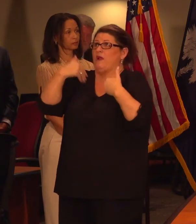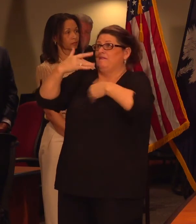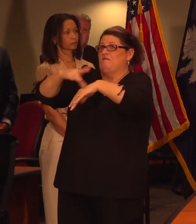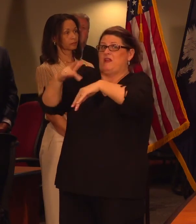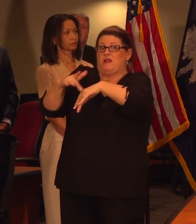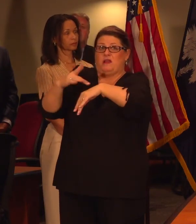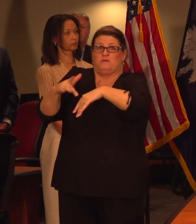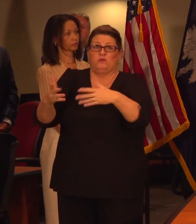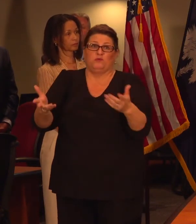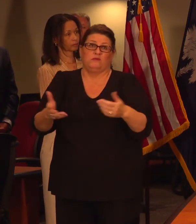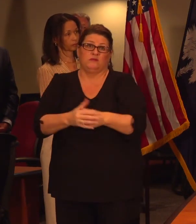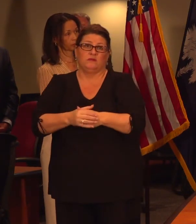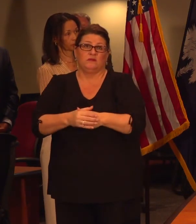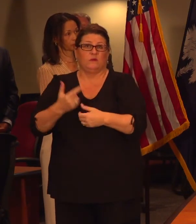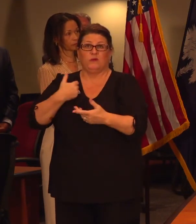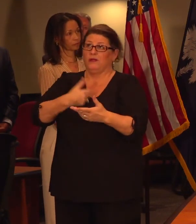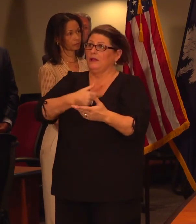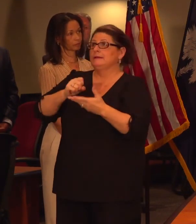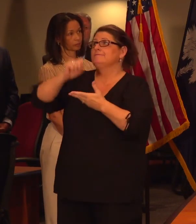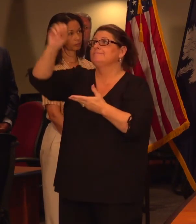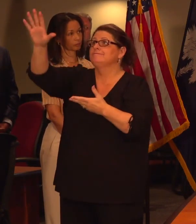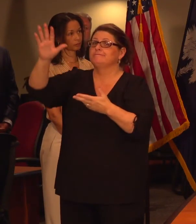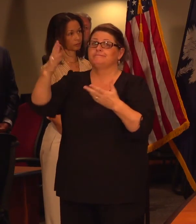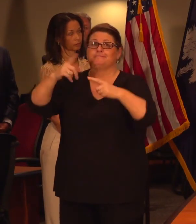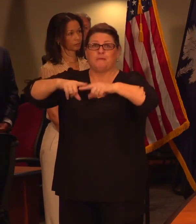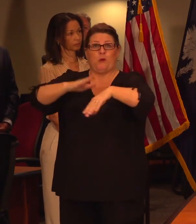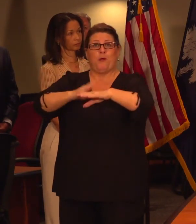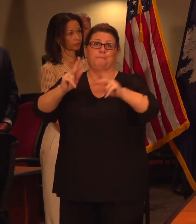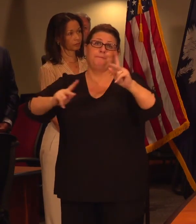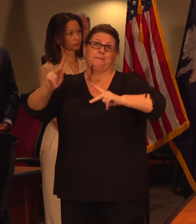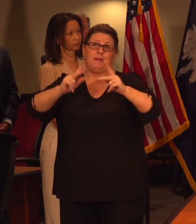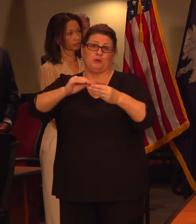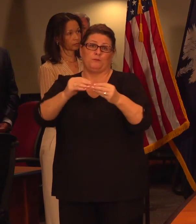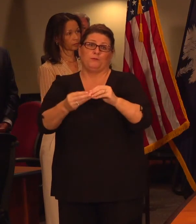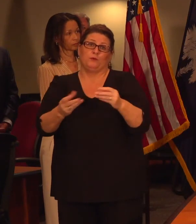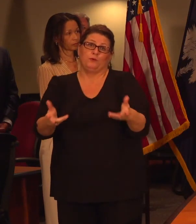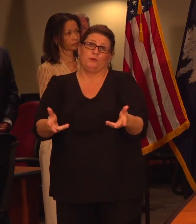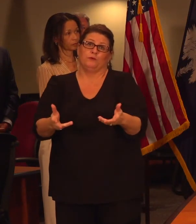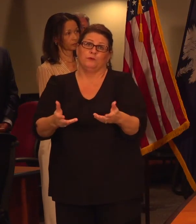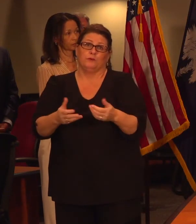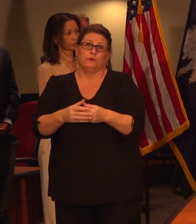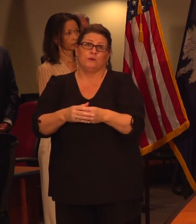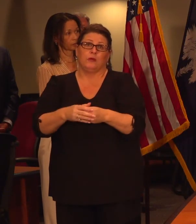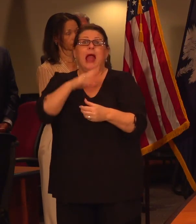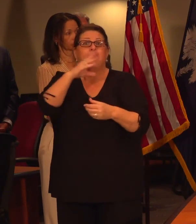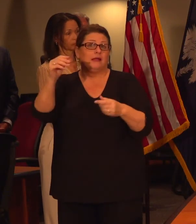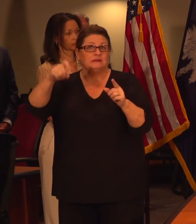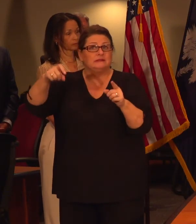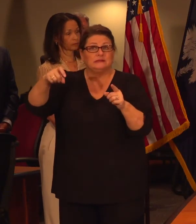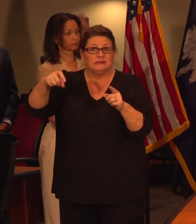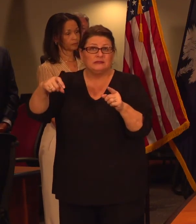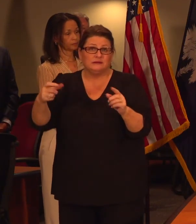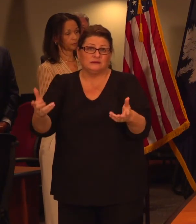the way it is sent out is by population generally and also including need. There are